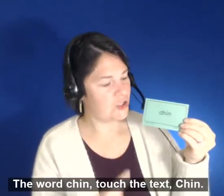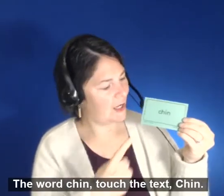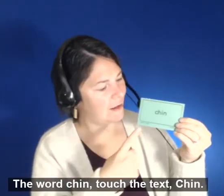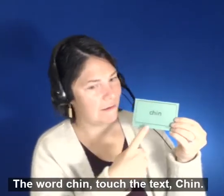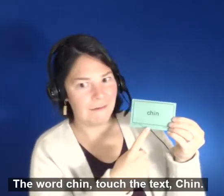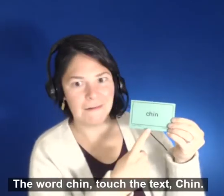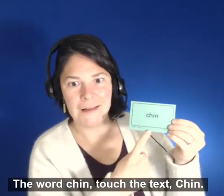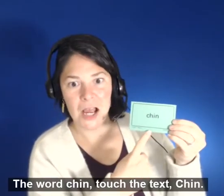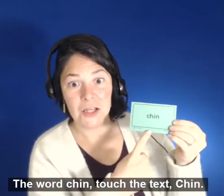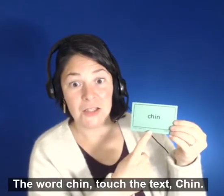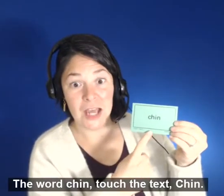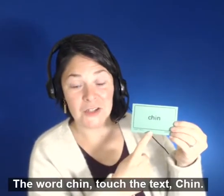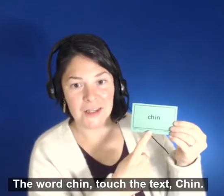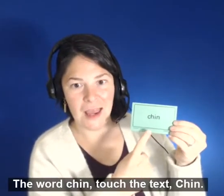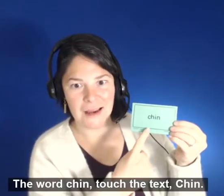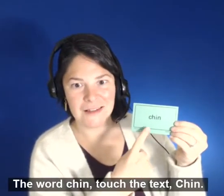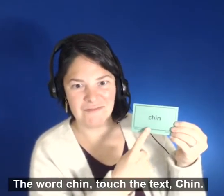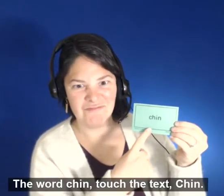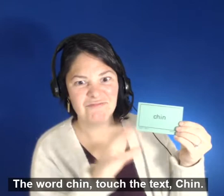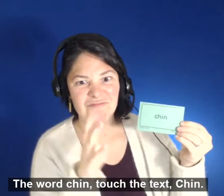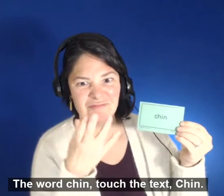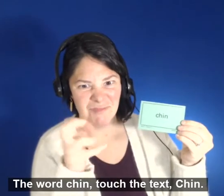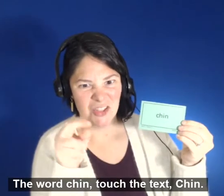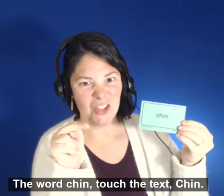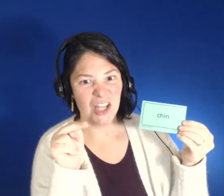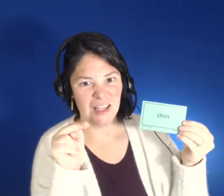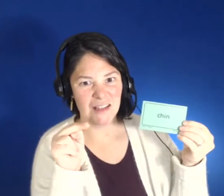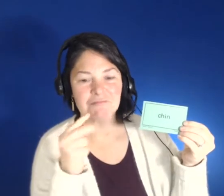chin. Touch the text. Chin.